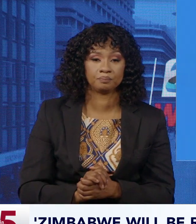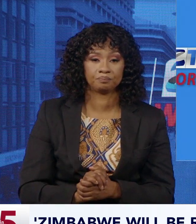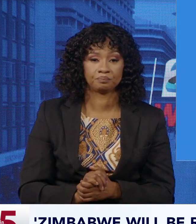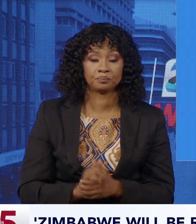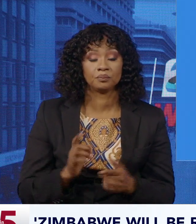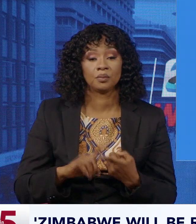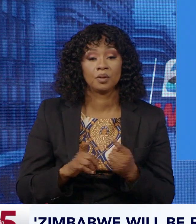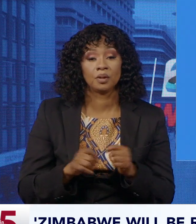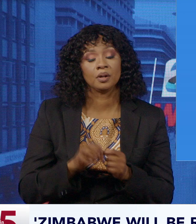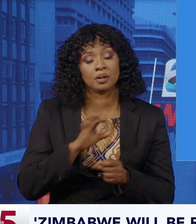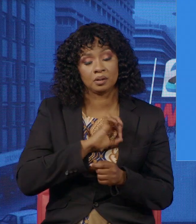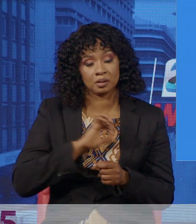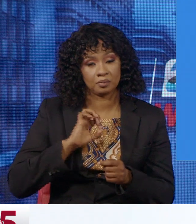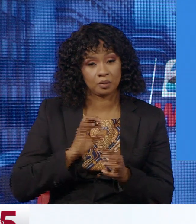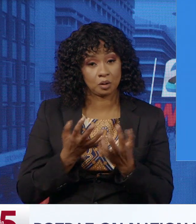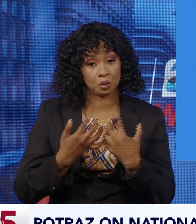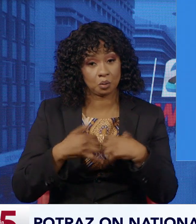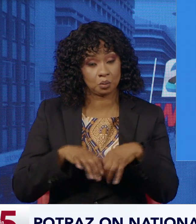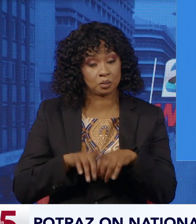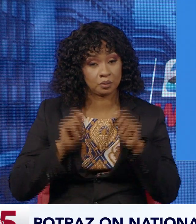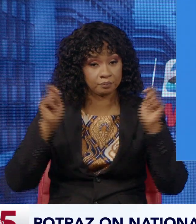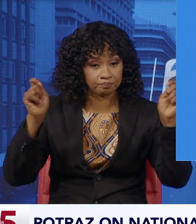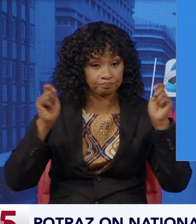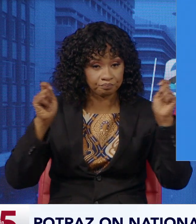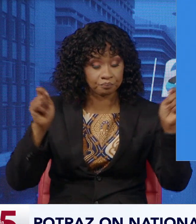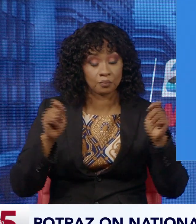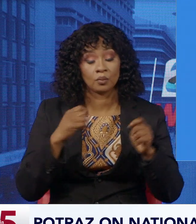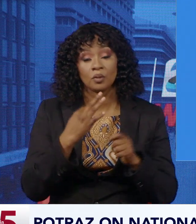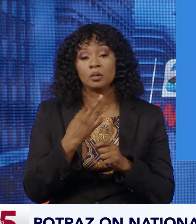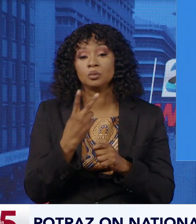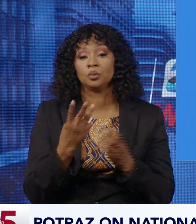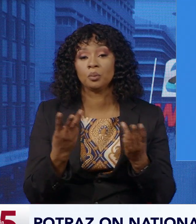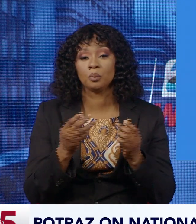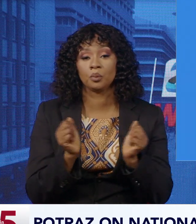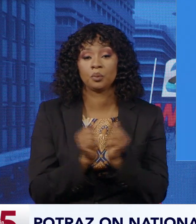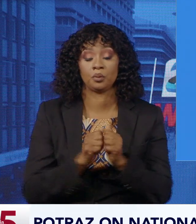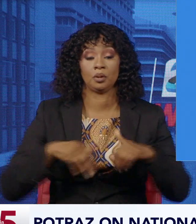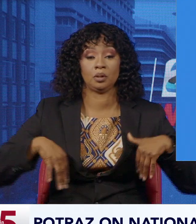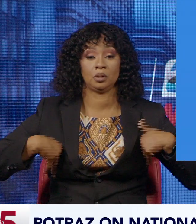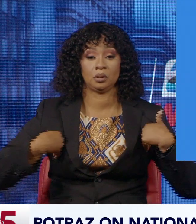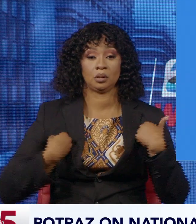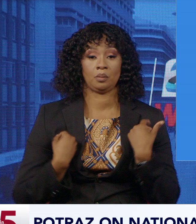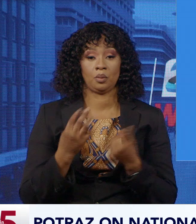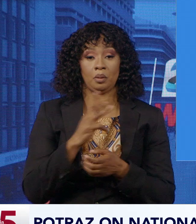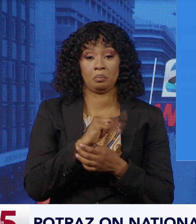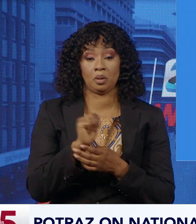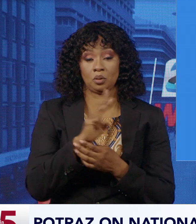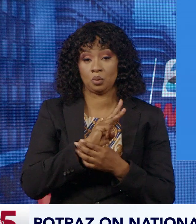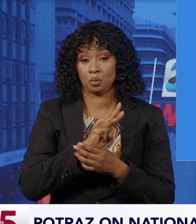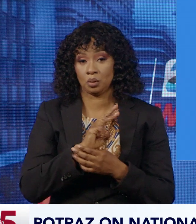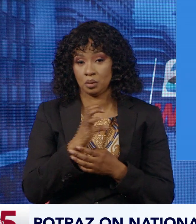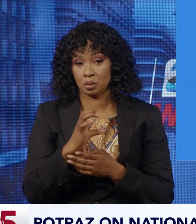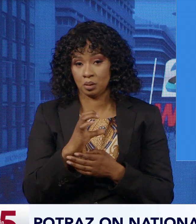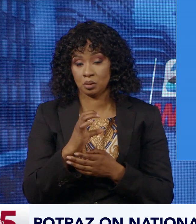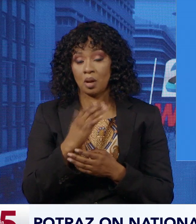As part of the government's inclusivity campaign, 32 people with disabilities in Mashonaland Central underwent a